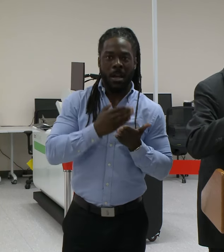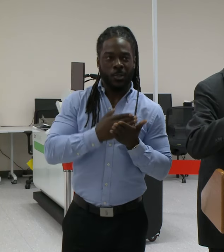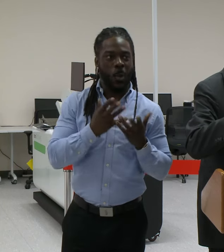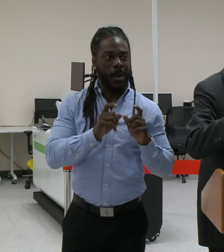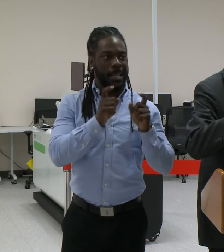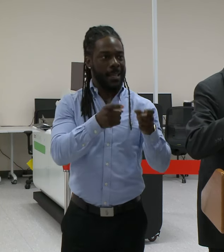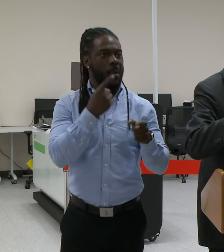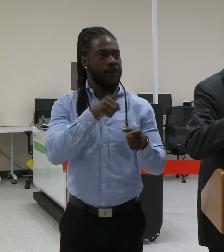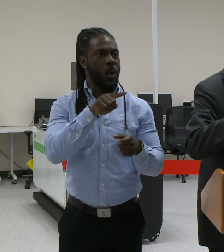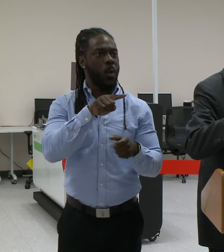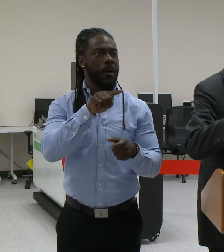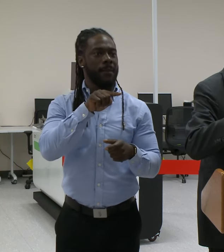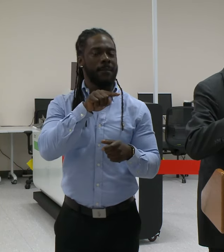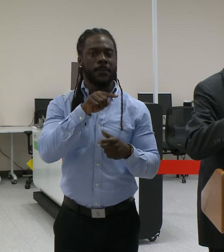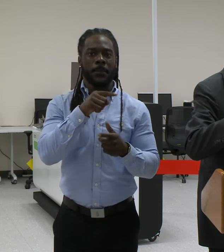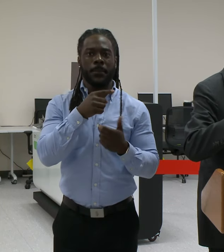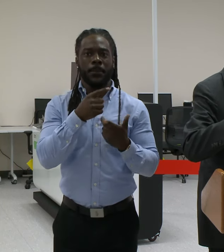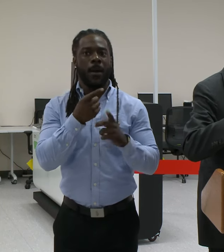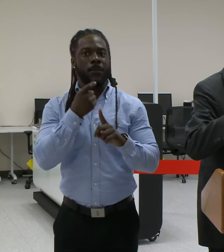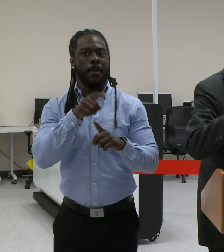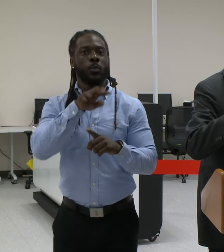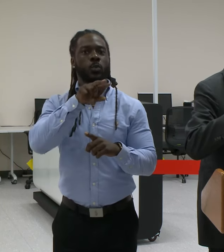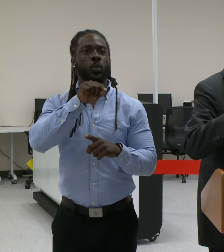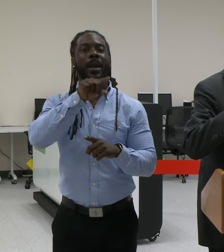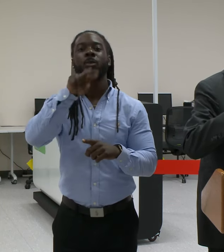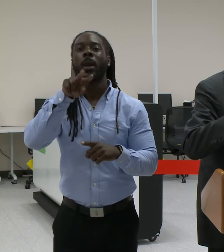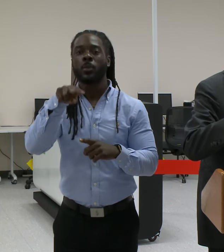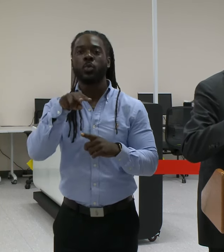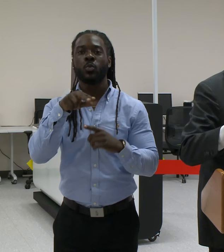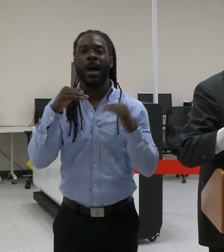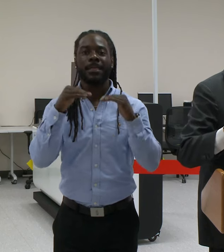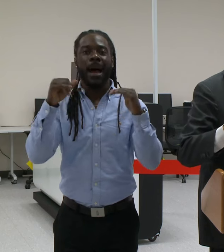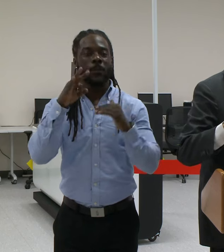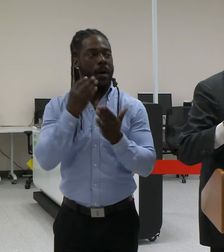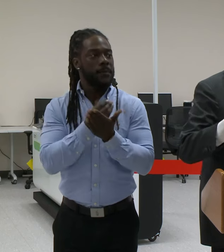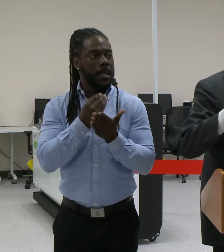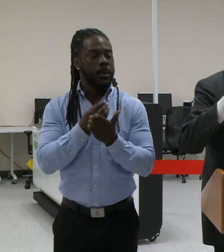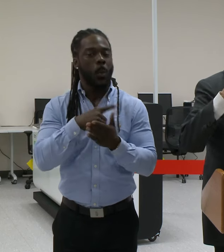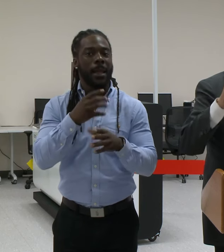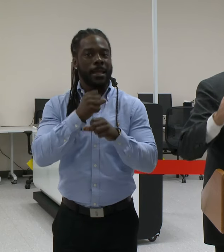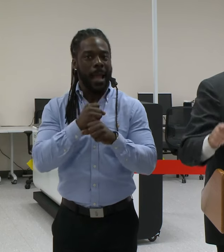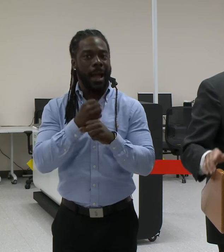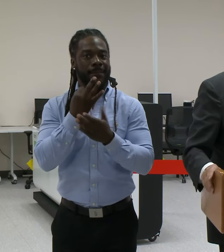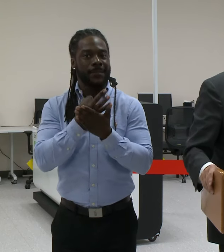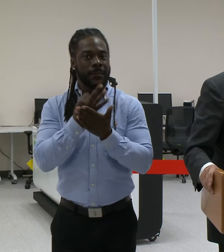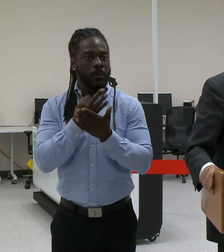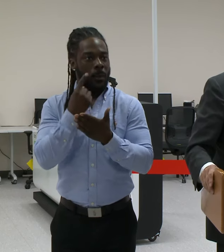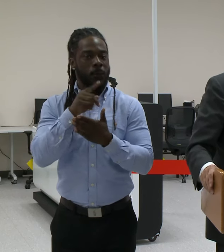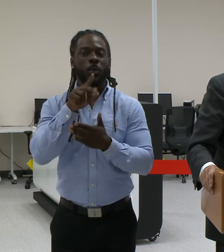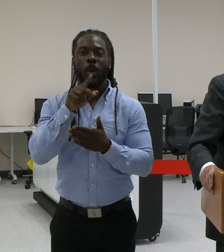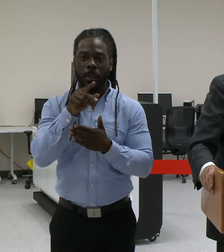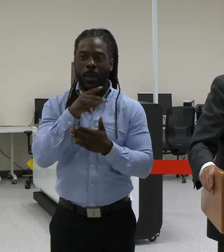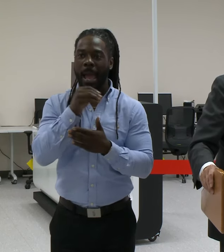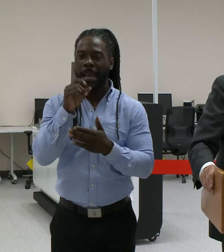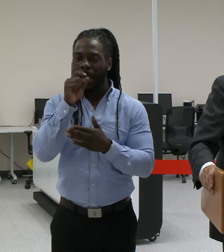fiscal year 22 levels of funding. And we got fiscal year 23 for some and a little more for others. But